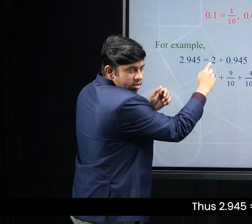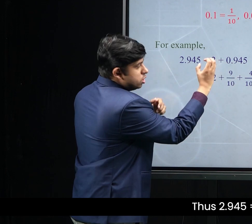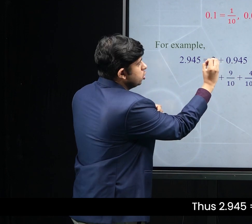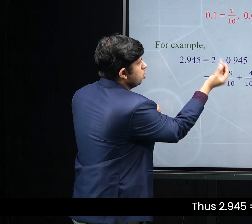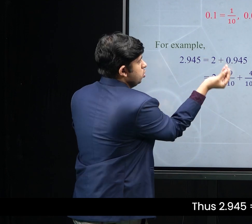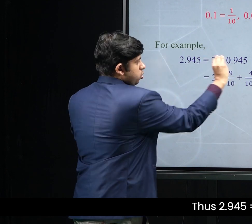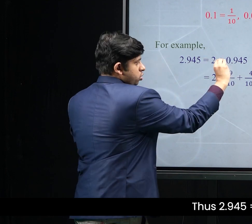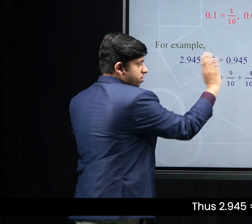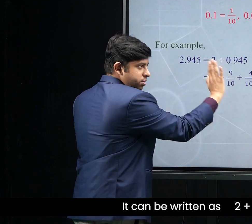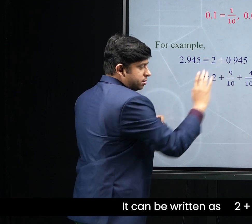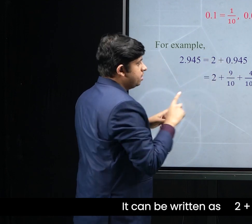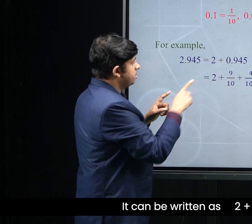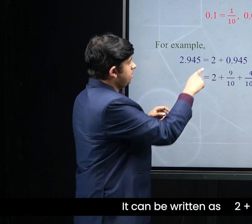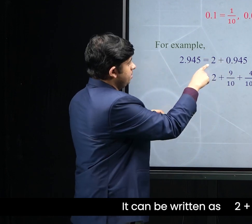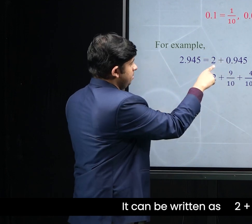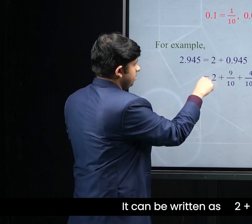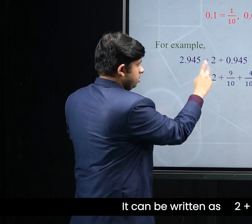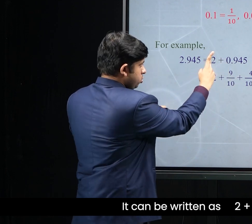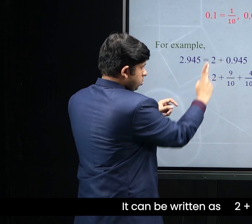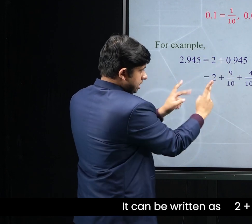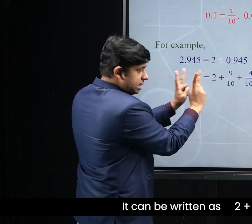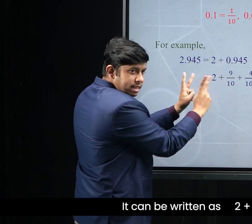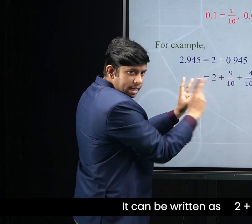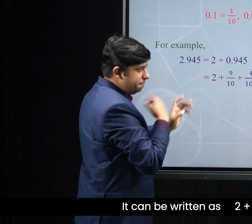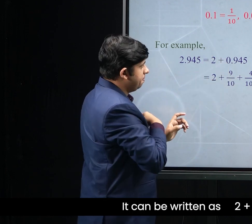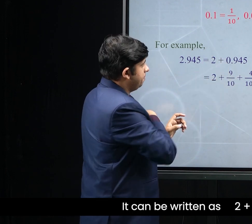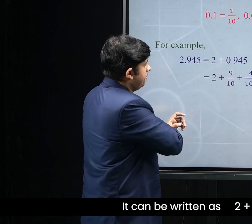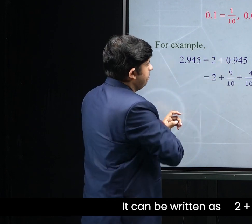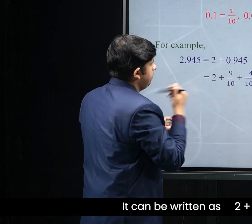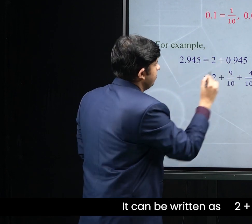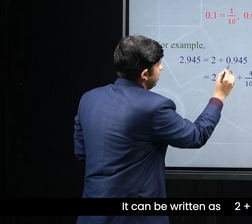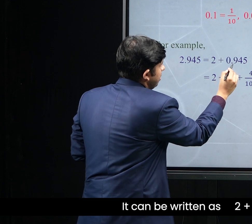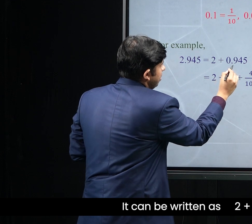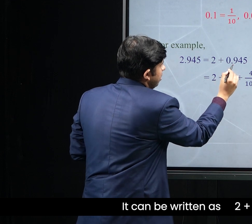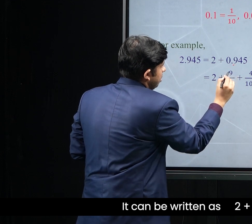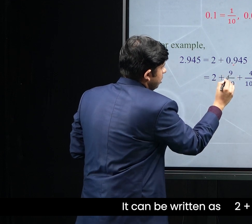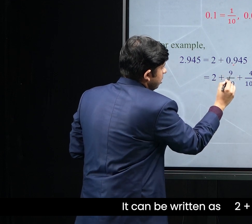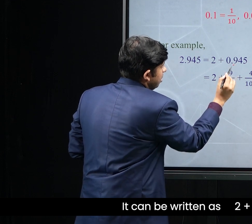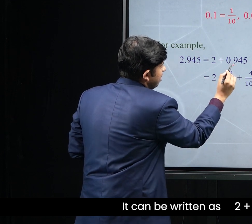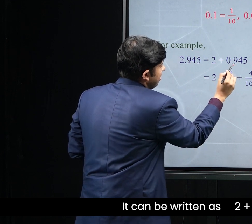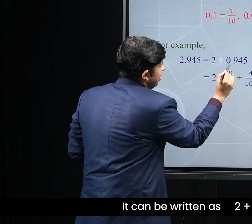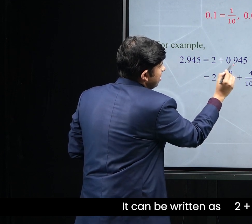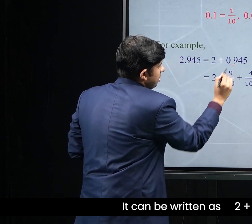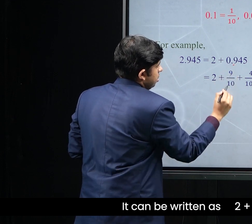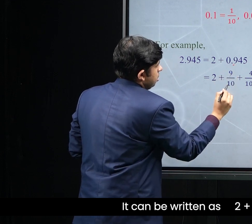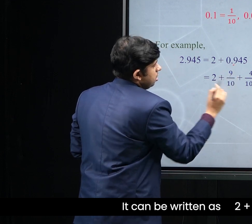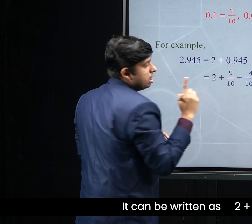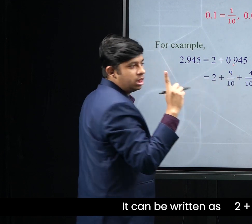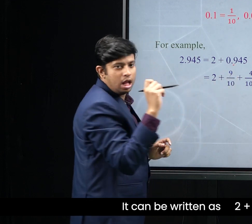0.945. It can be written as 2 plus 9 by 10 plus 4 by 100